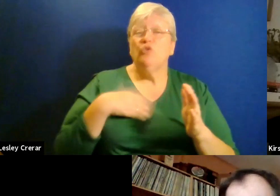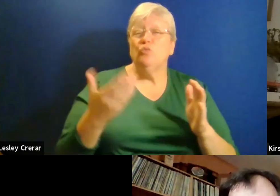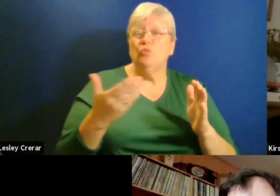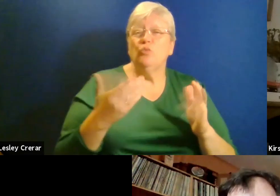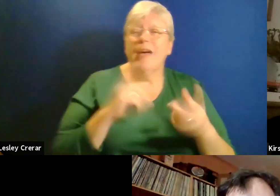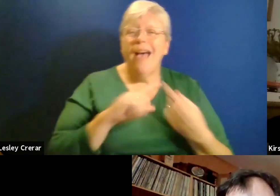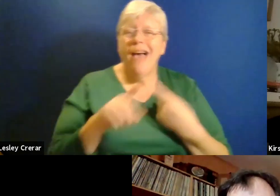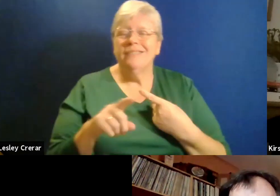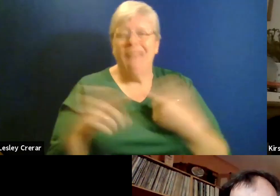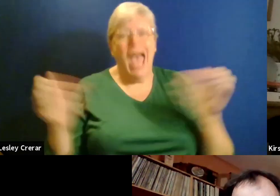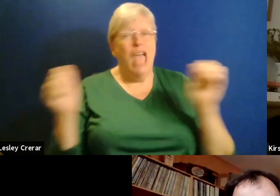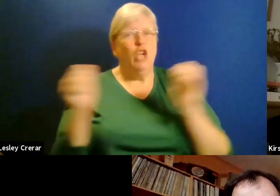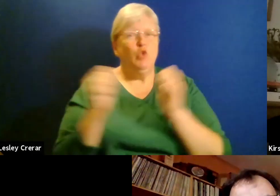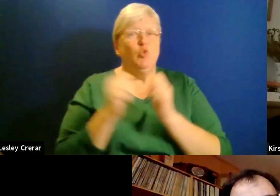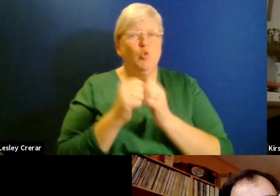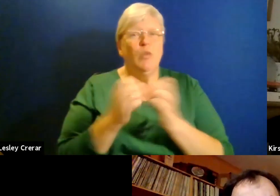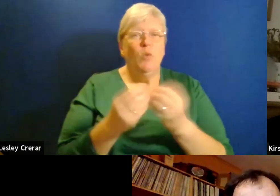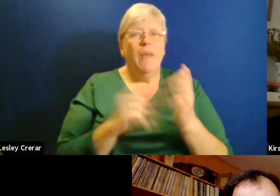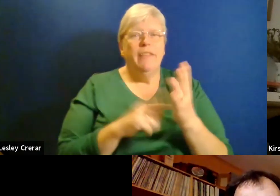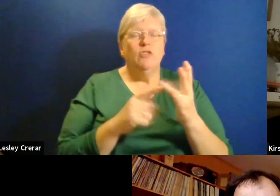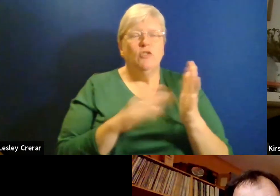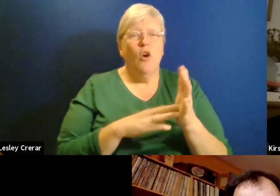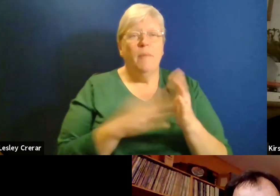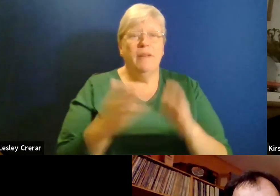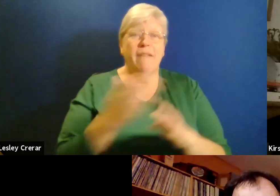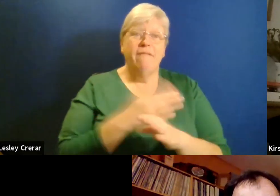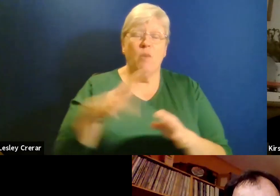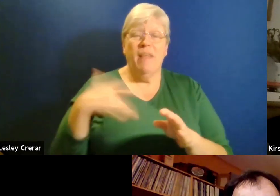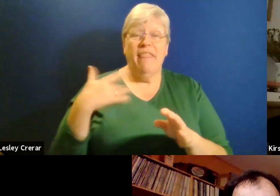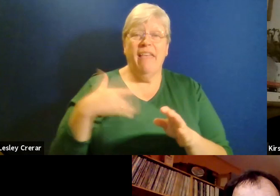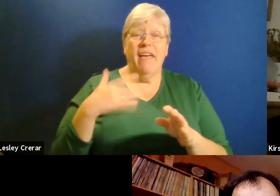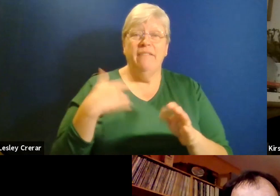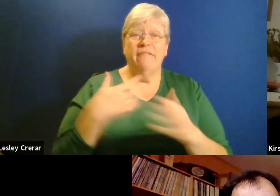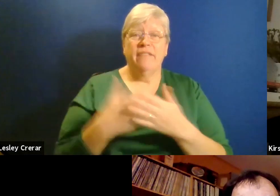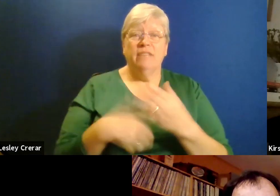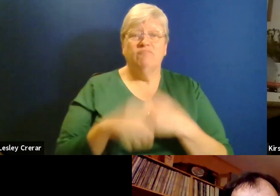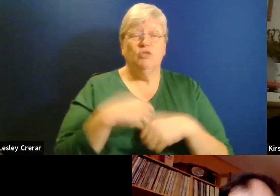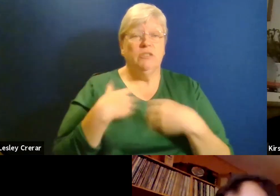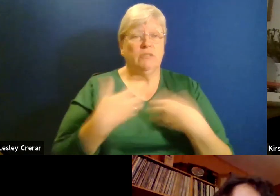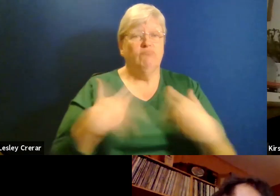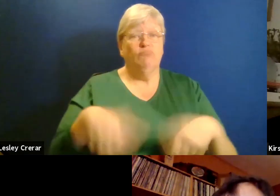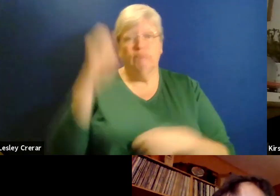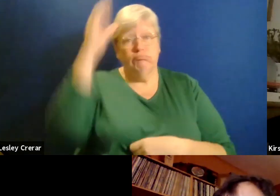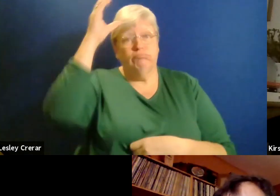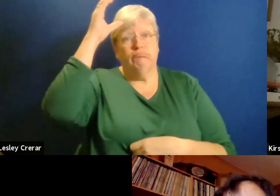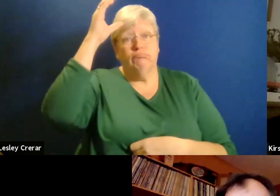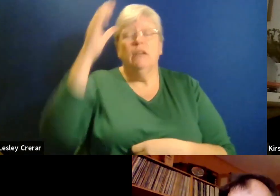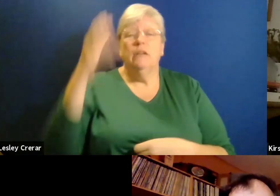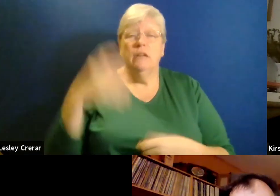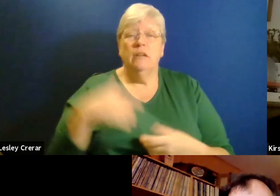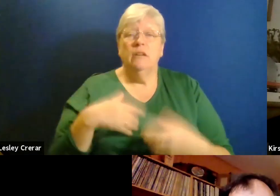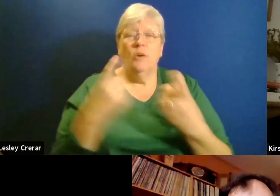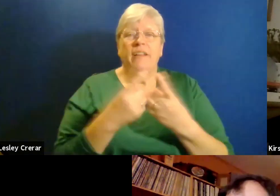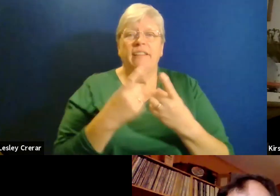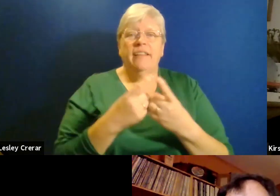I absolutely agree with, in a former life, I was kind of an academic, and that was kind of one of the things about always